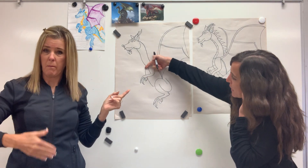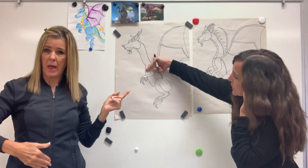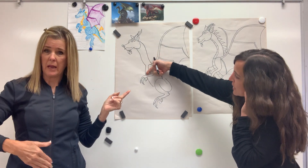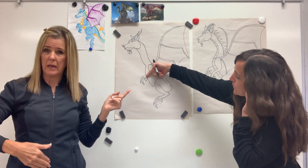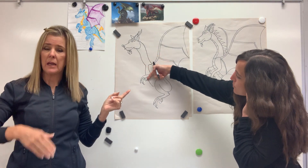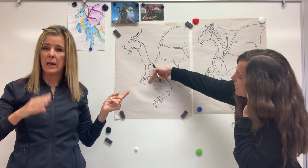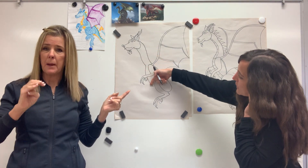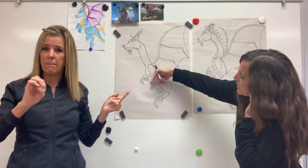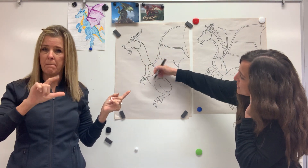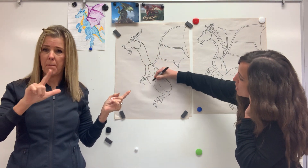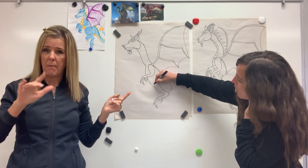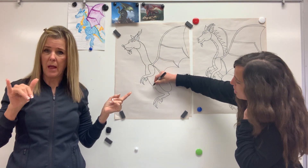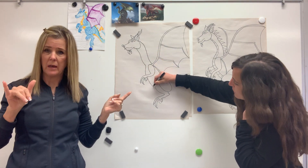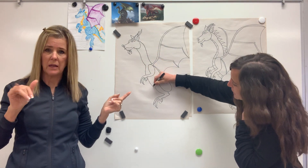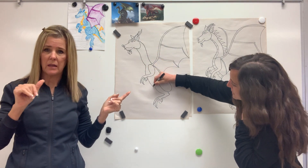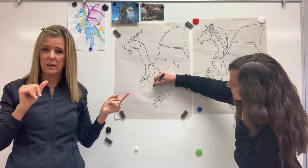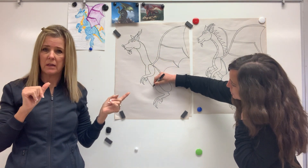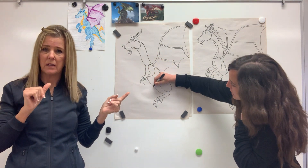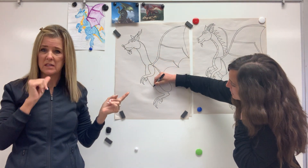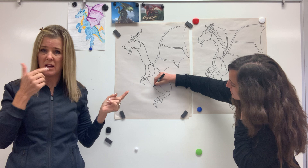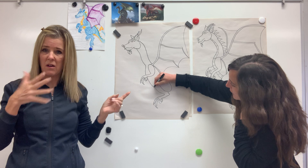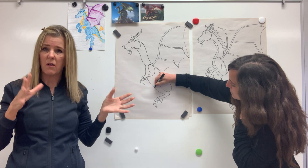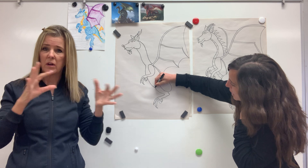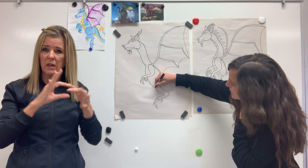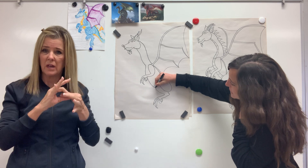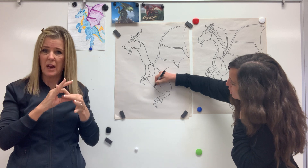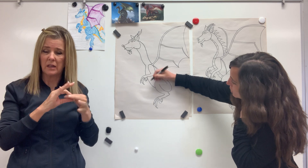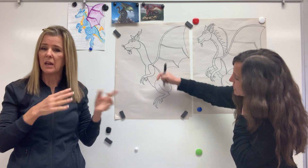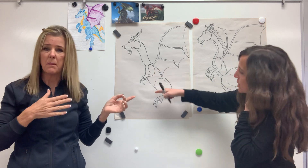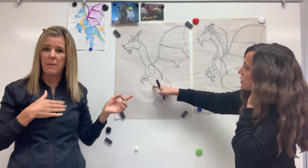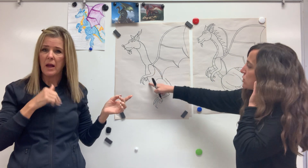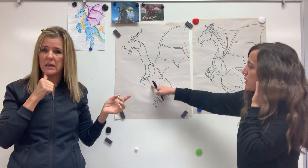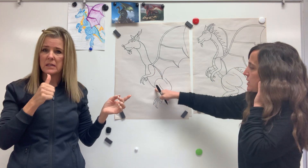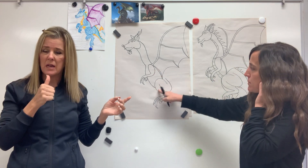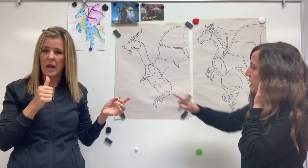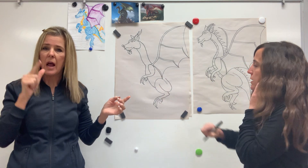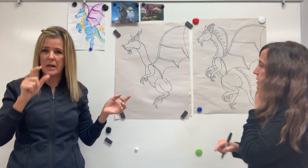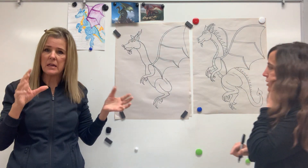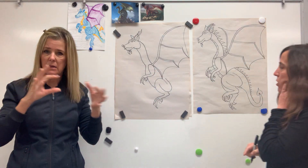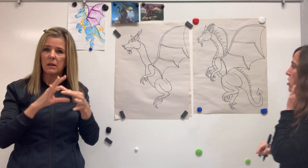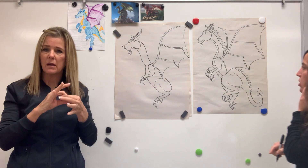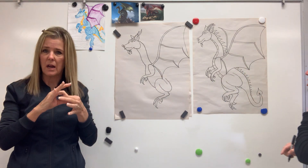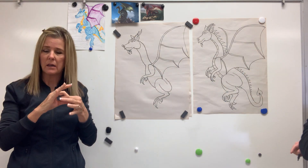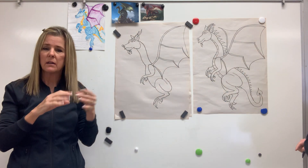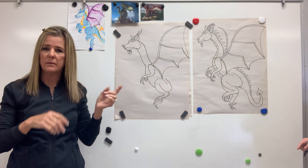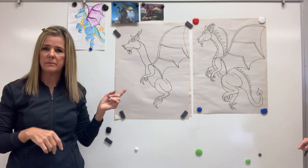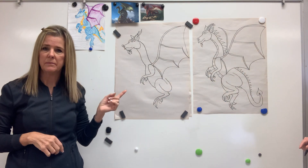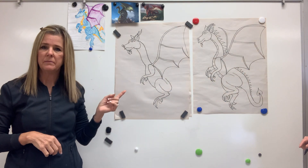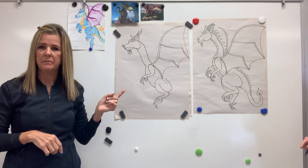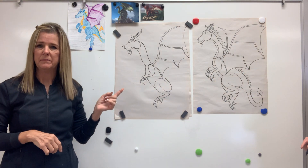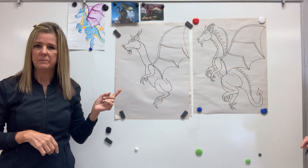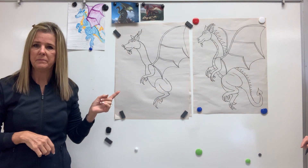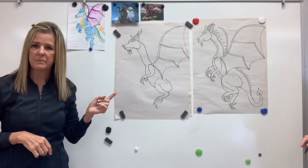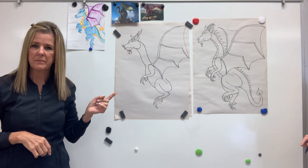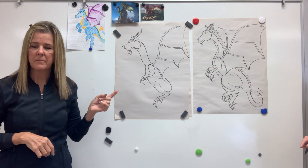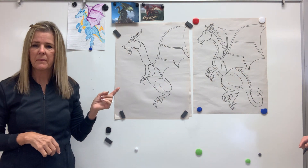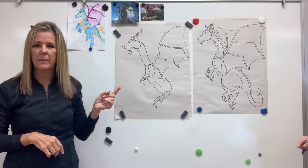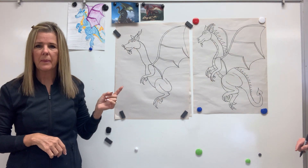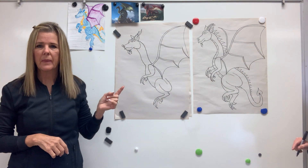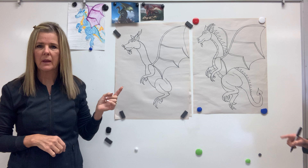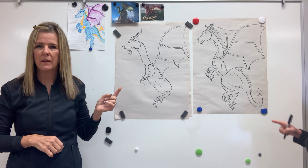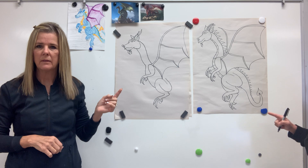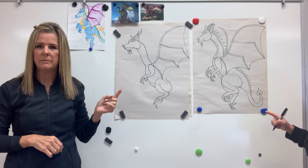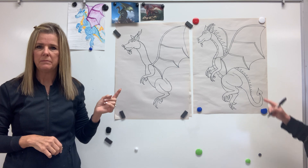at his belly. If your belly is not already touching, like mine isn't already touching, so I need to make it a little longer to make sure it